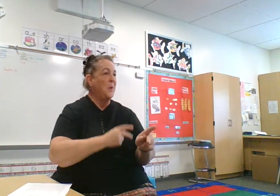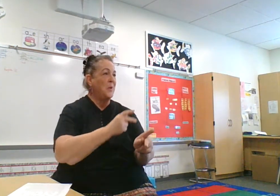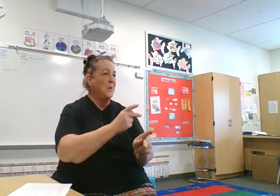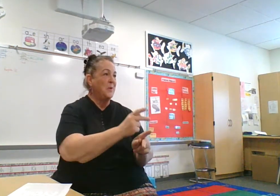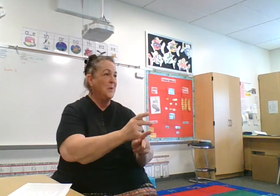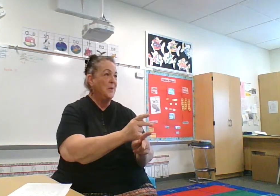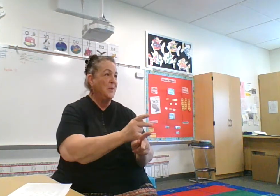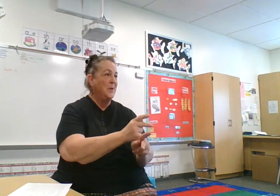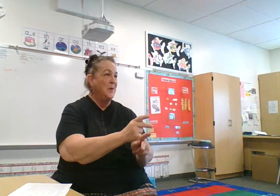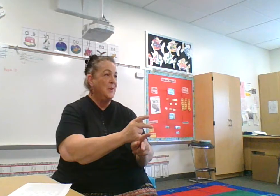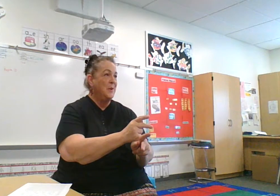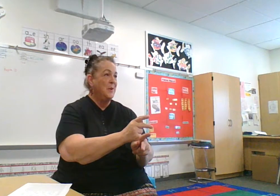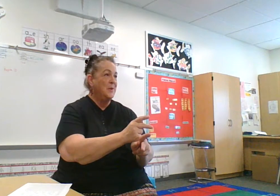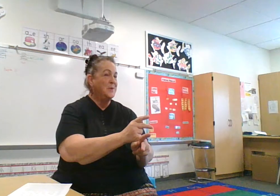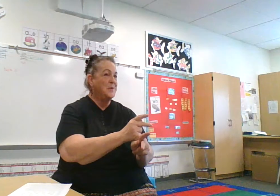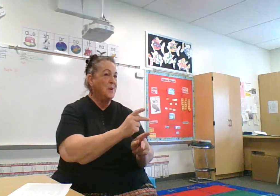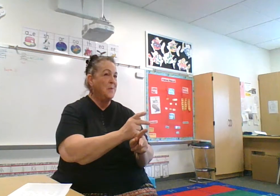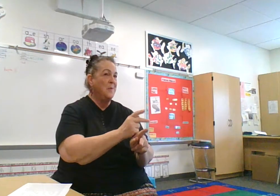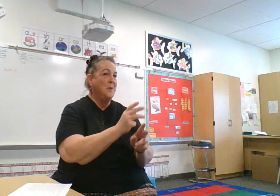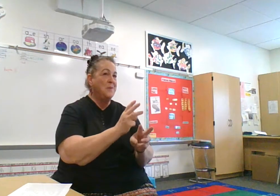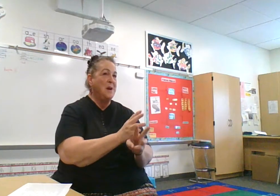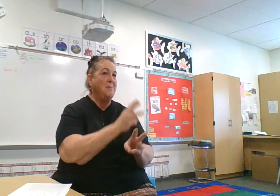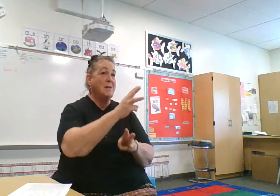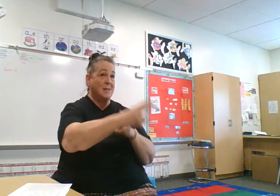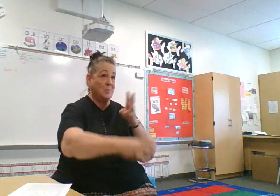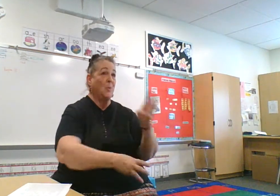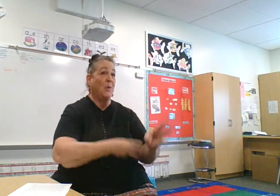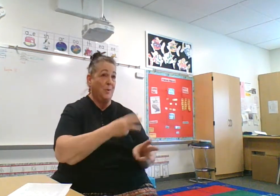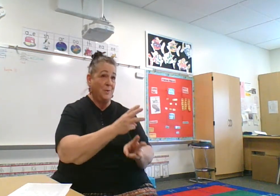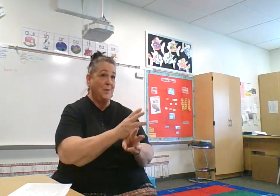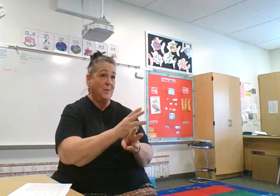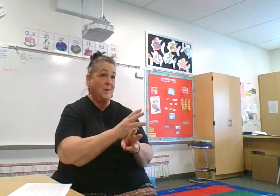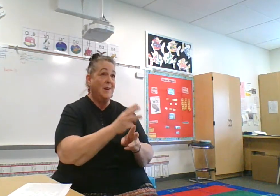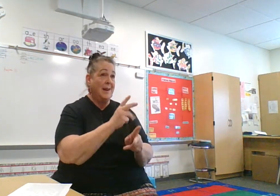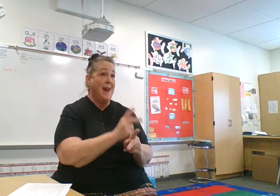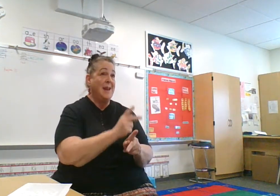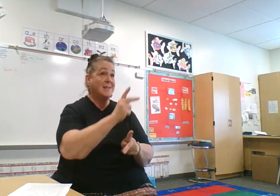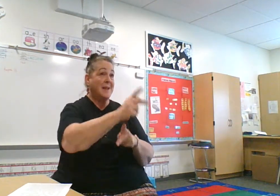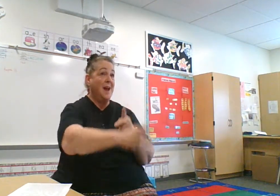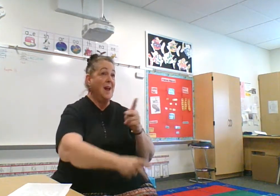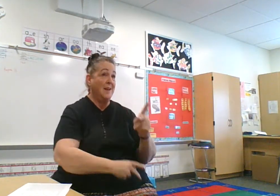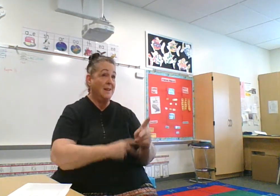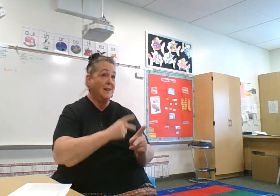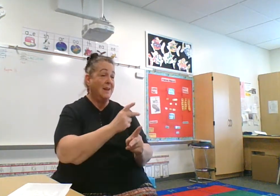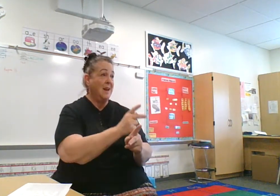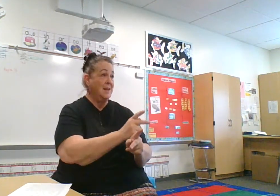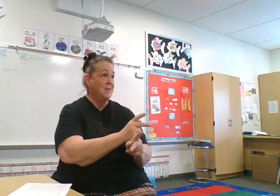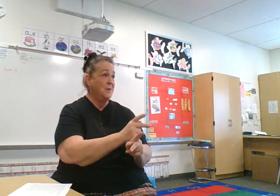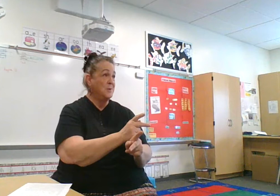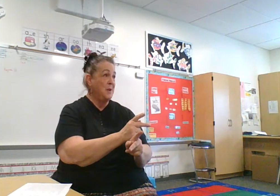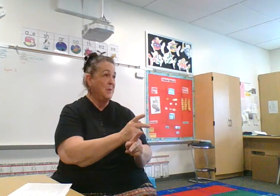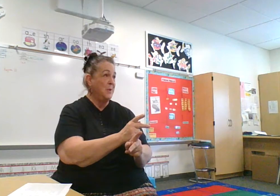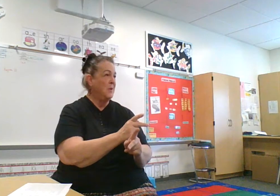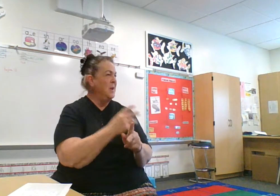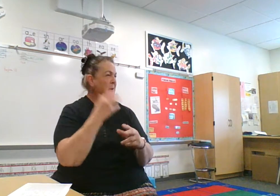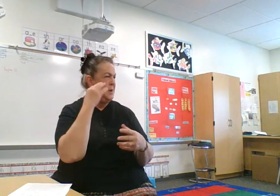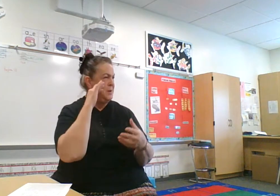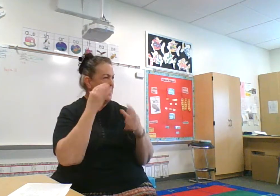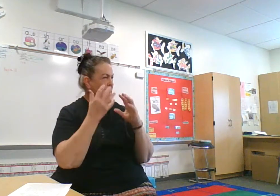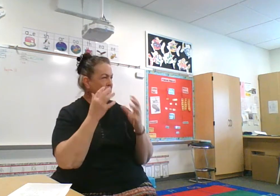world. So with W's is world. K is kind. Kindness goes around the world. When you know all those